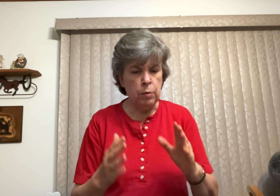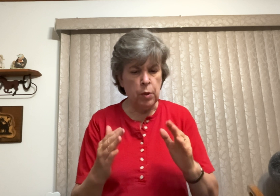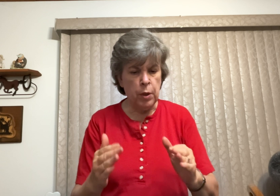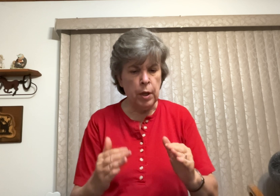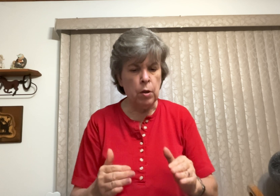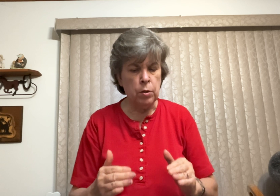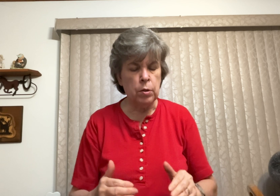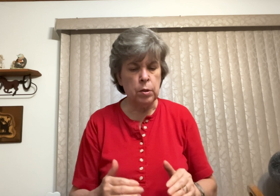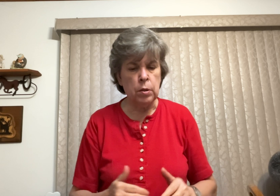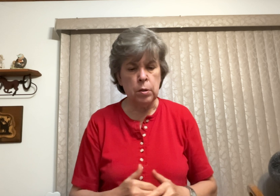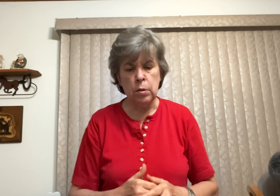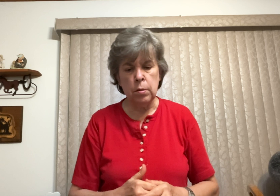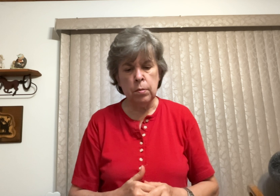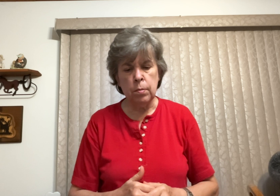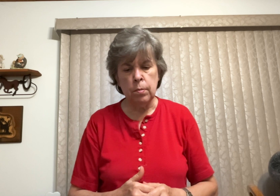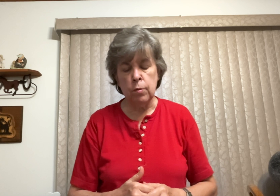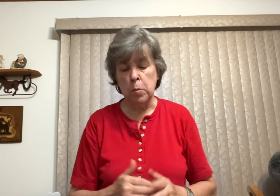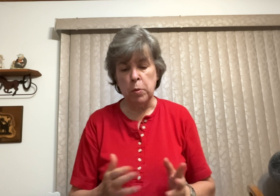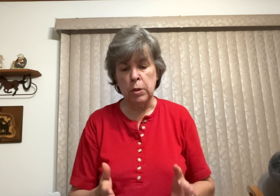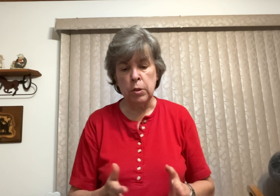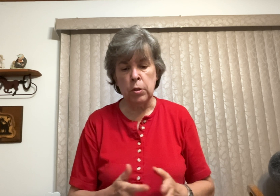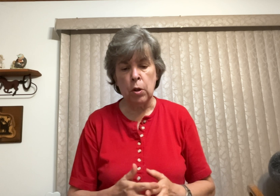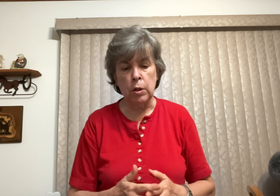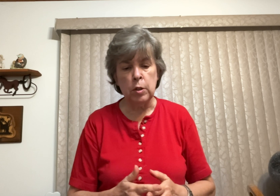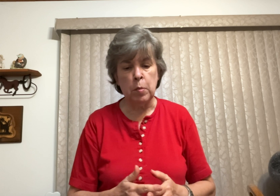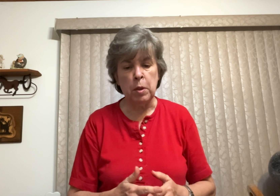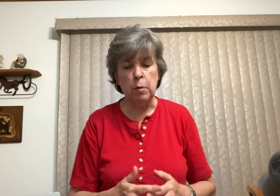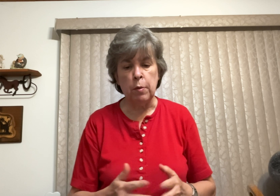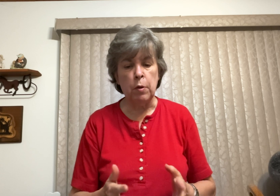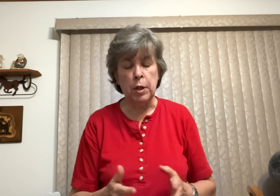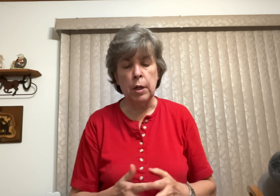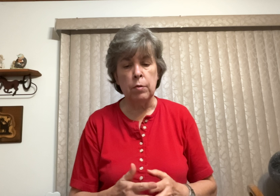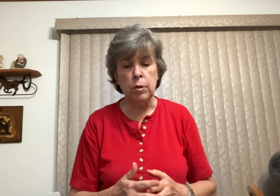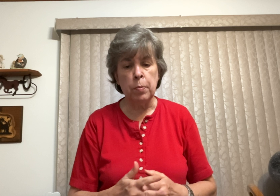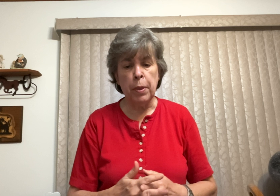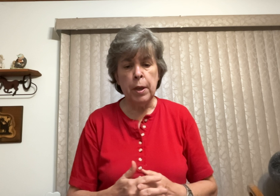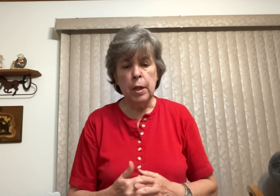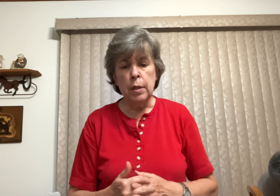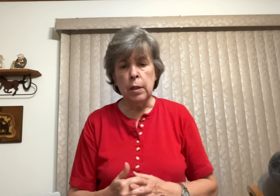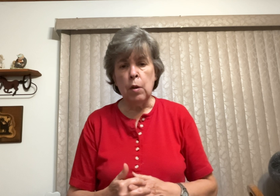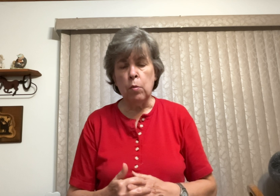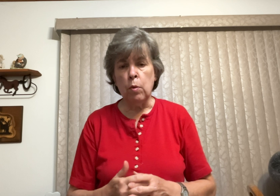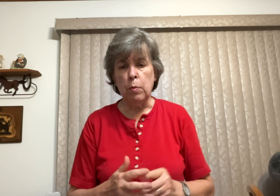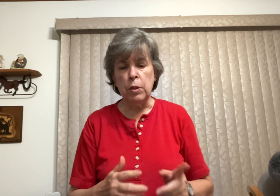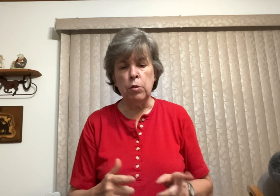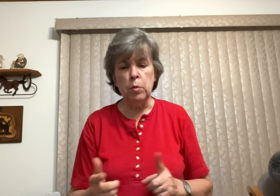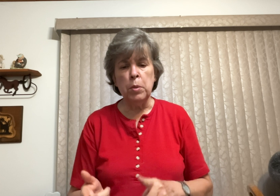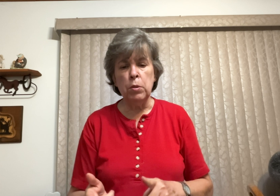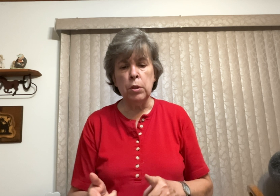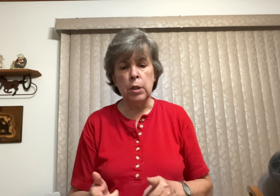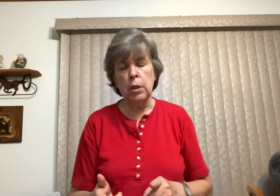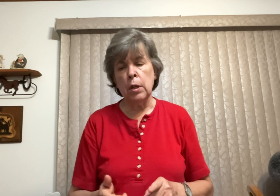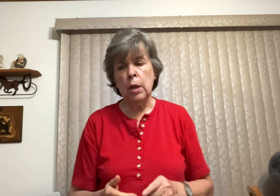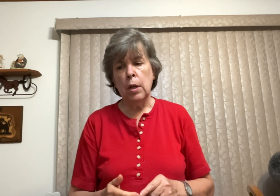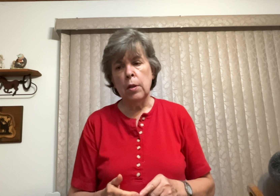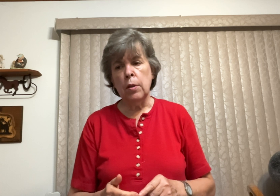everything else is from the rest of the song is something that we've already covered. Now, when we do the music